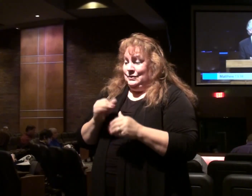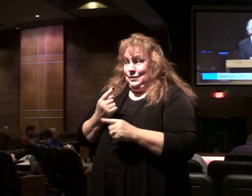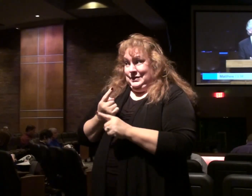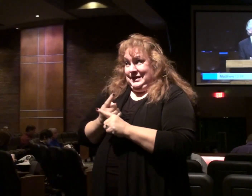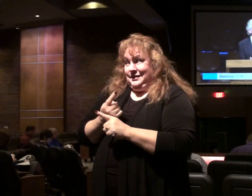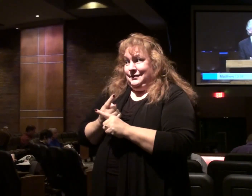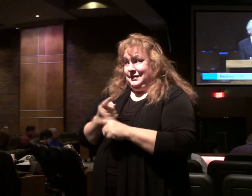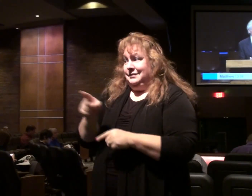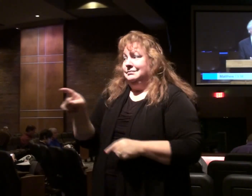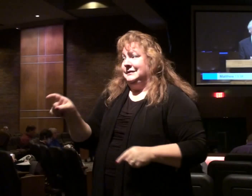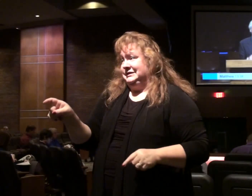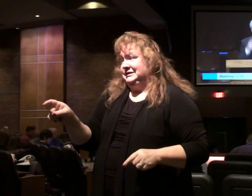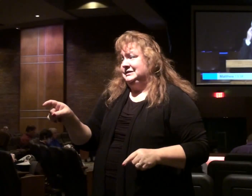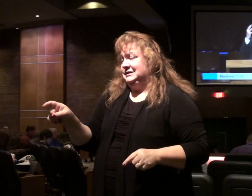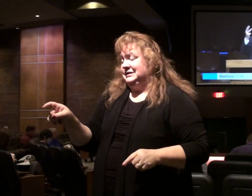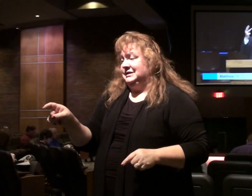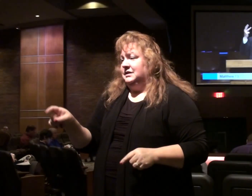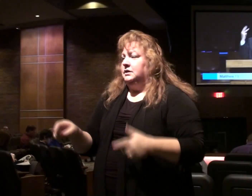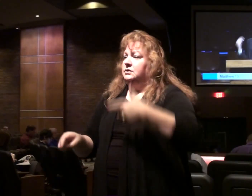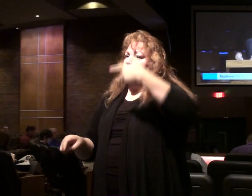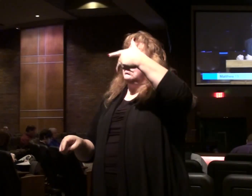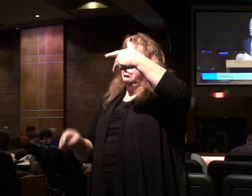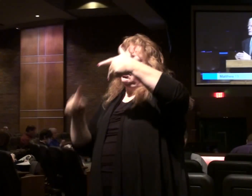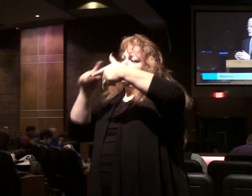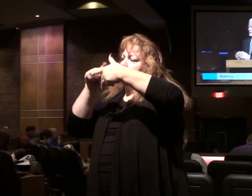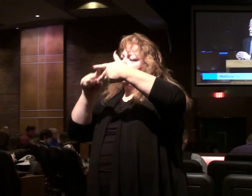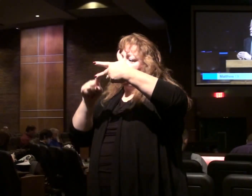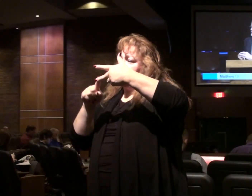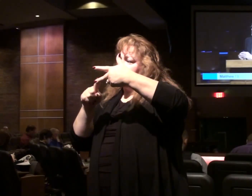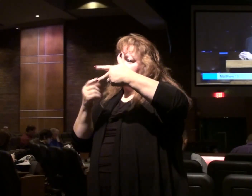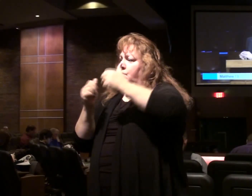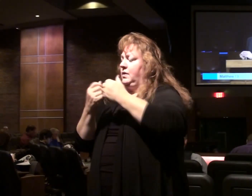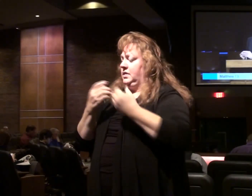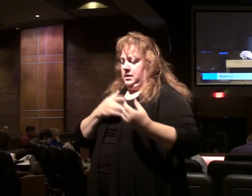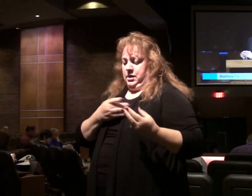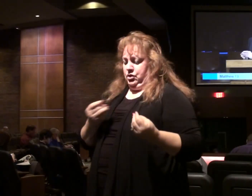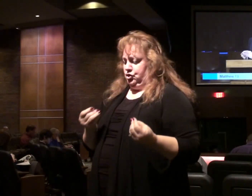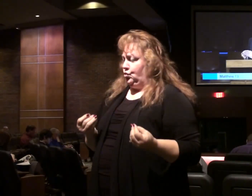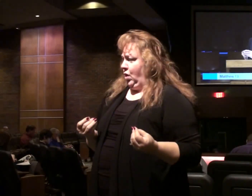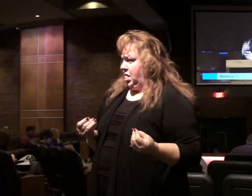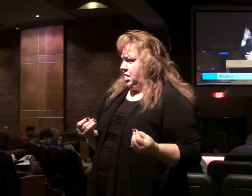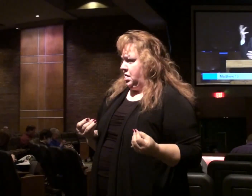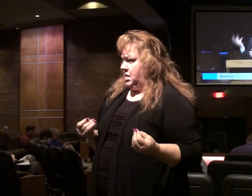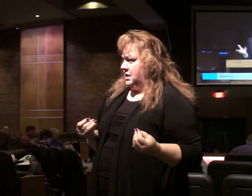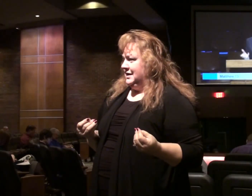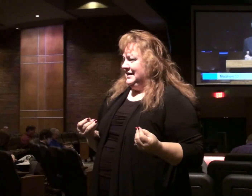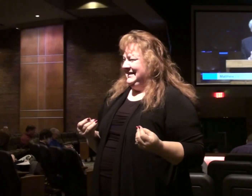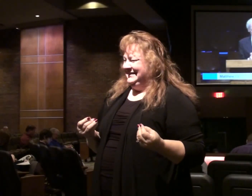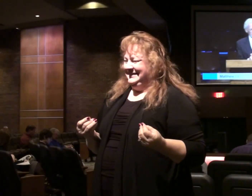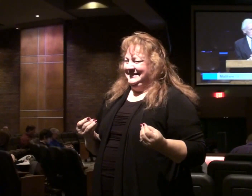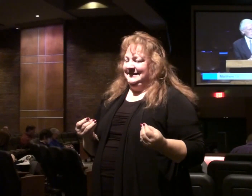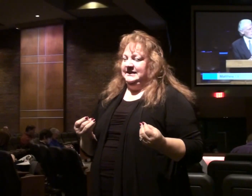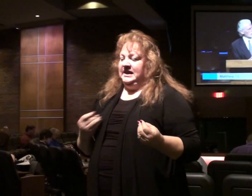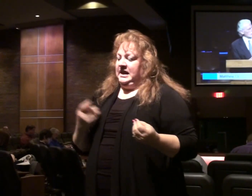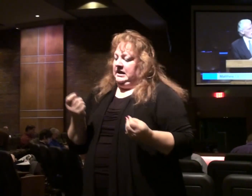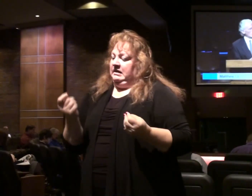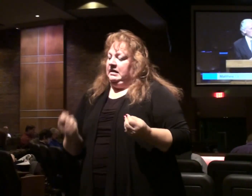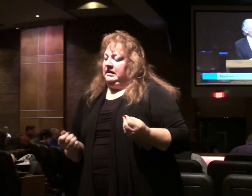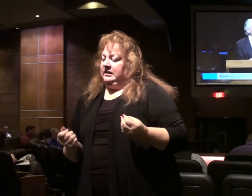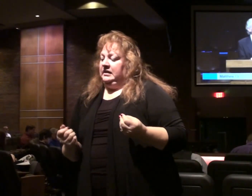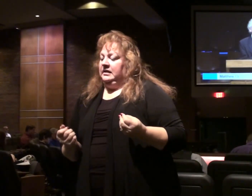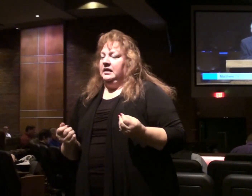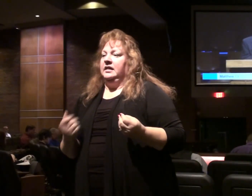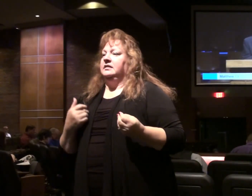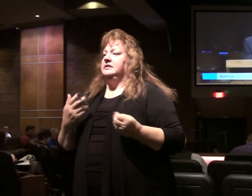carefully. So there are 3 things in the parable of the soils. And I usually don't alliterate things, but this just